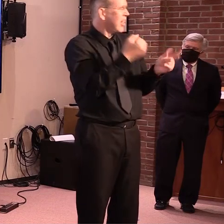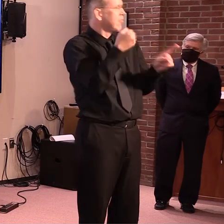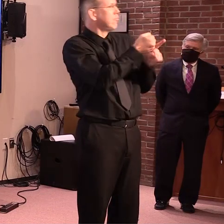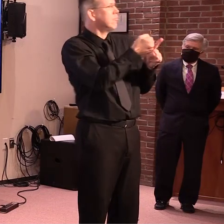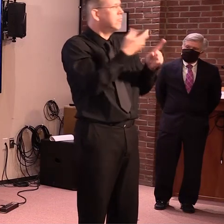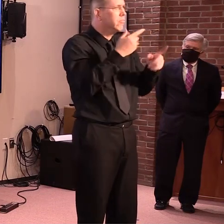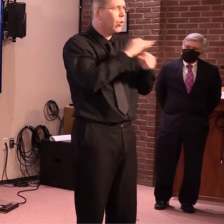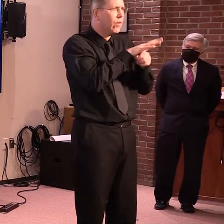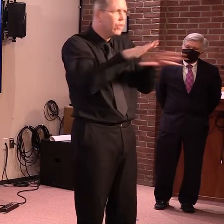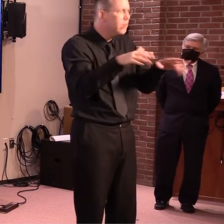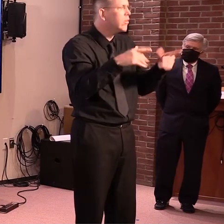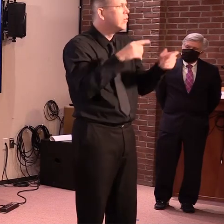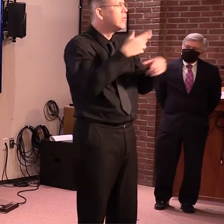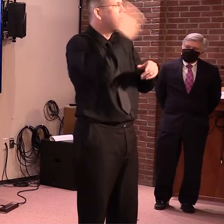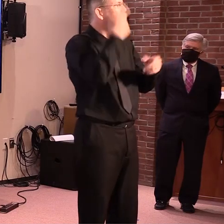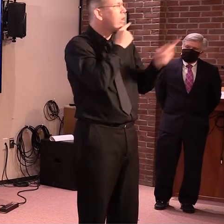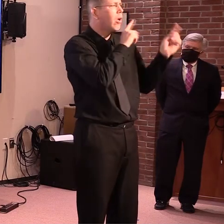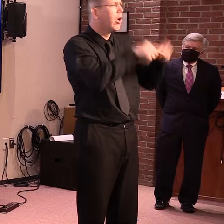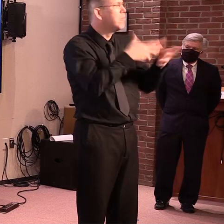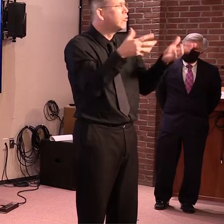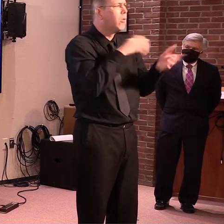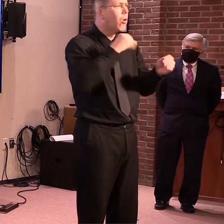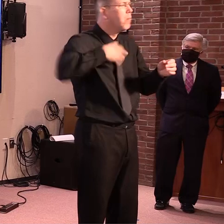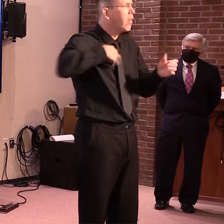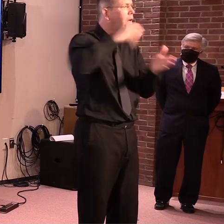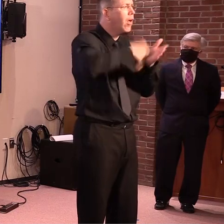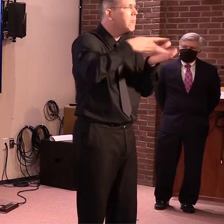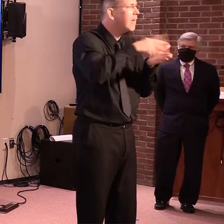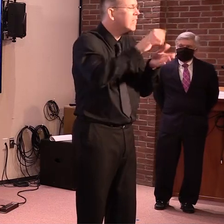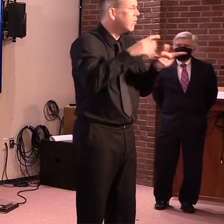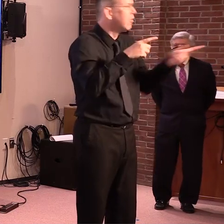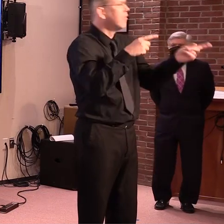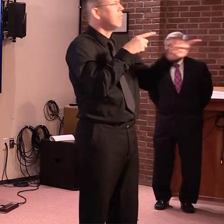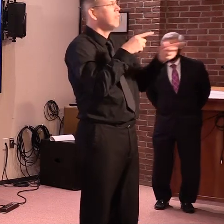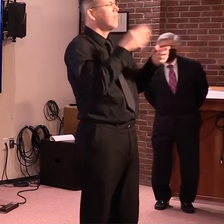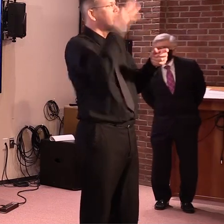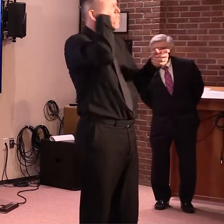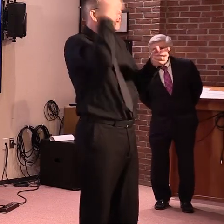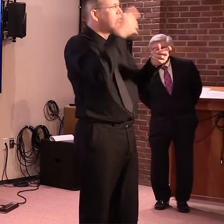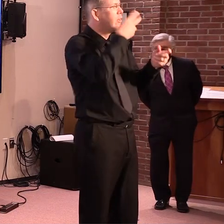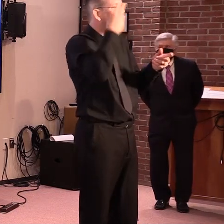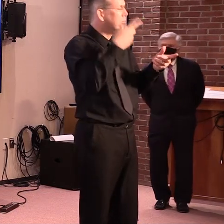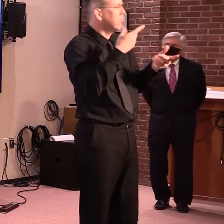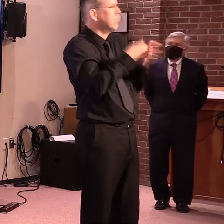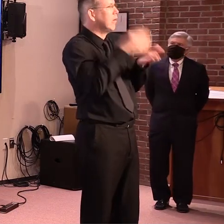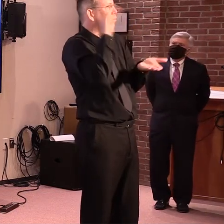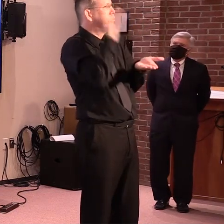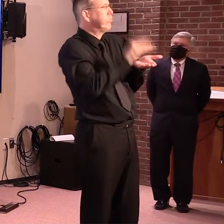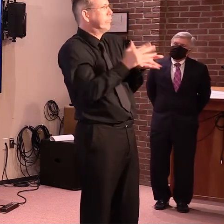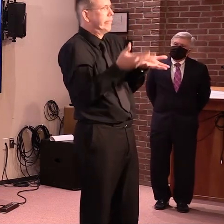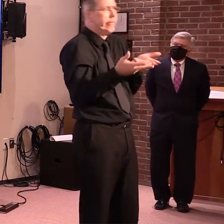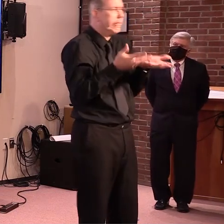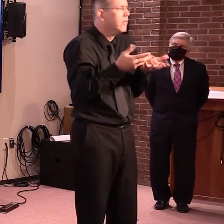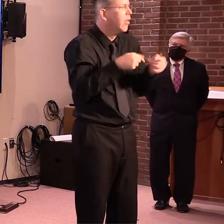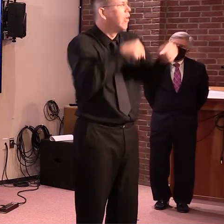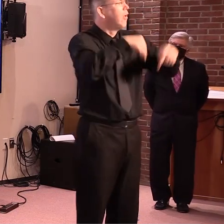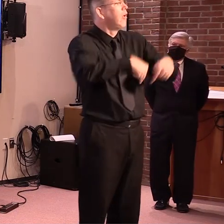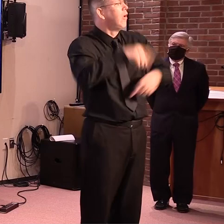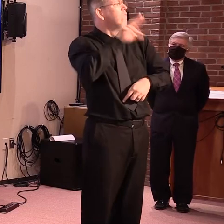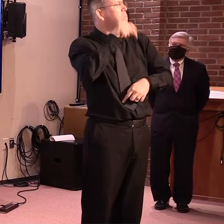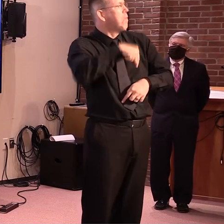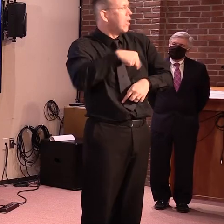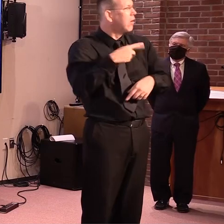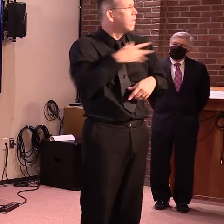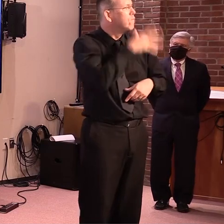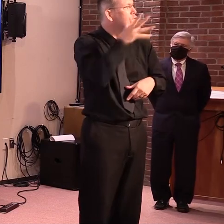Harrington. From my standpoint, this is the first I've heard of that reduction. I'm, in fact, at 1 o'clock, I'm on a call with the